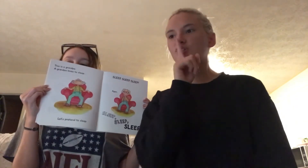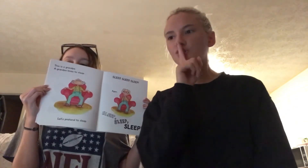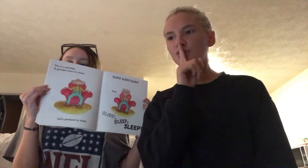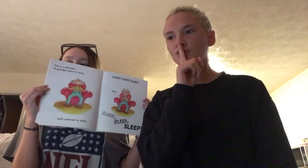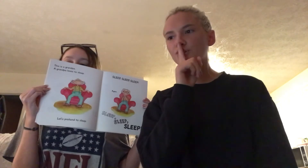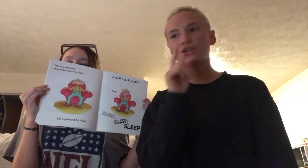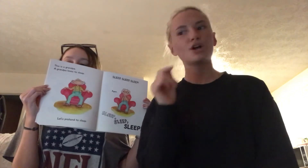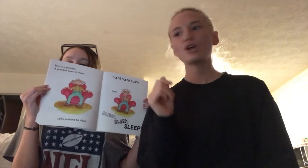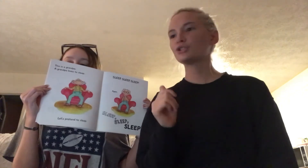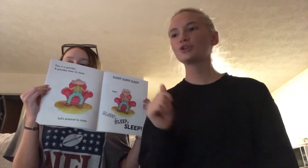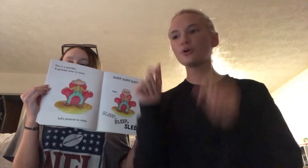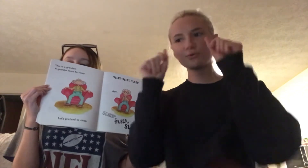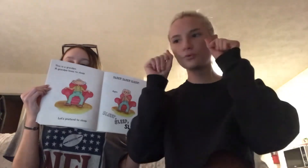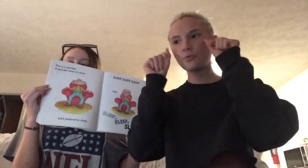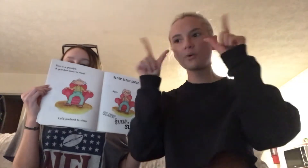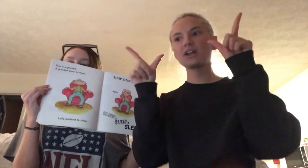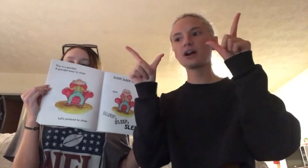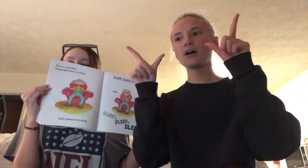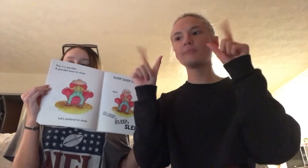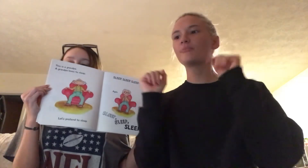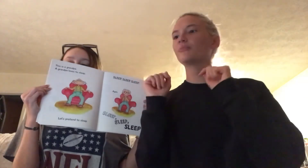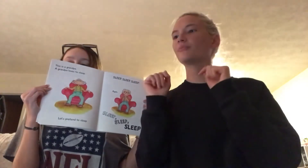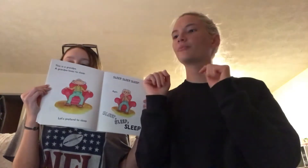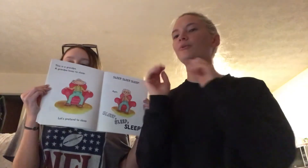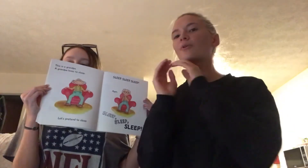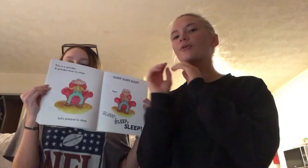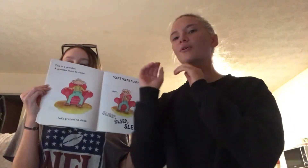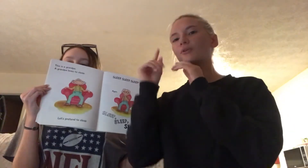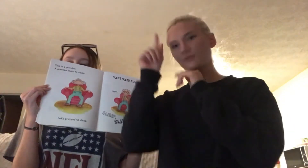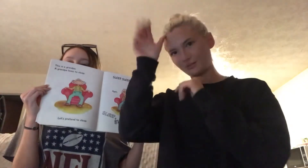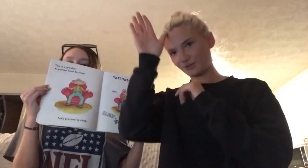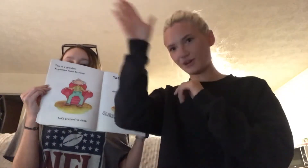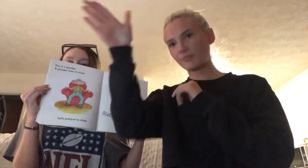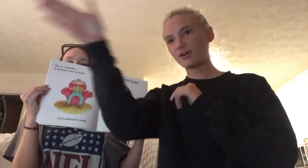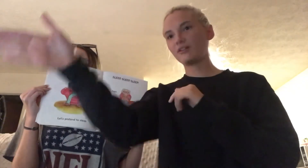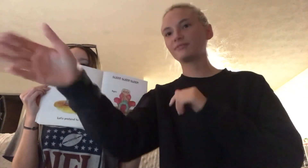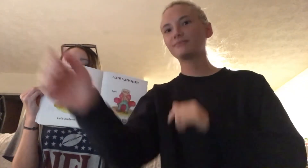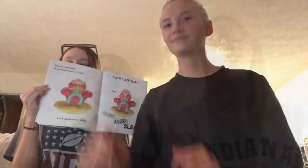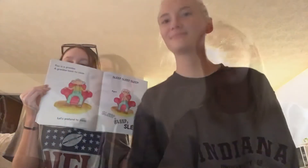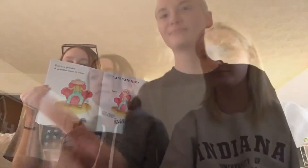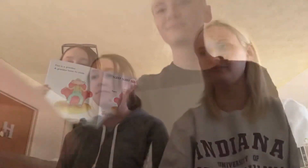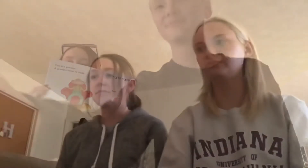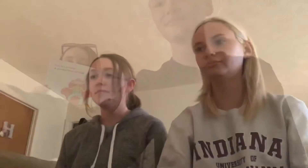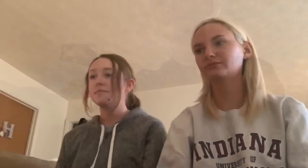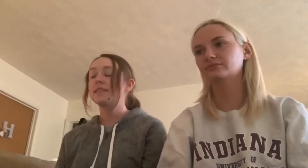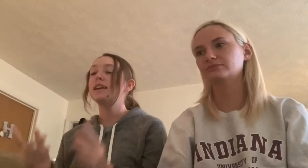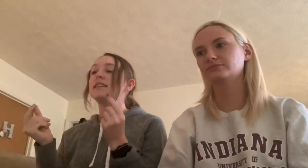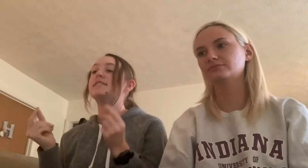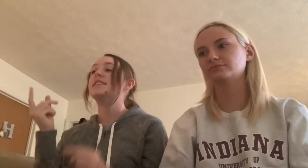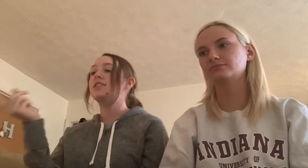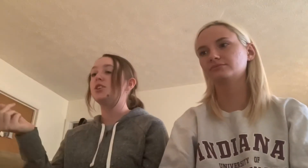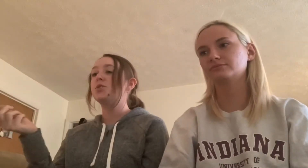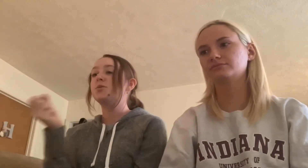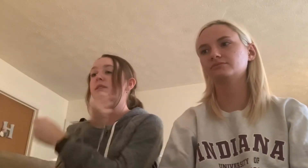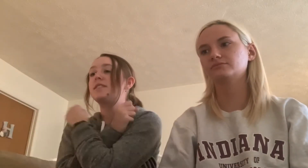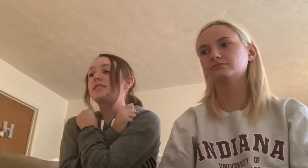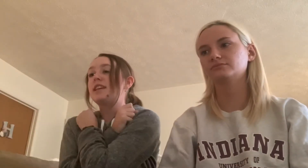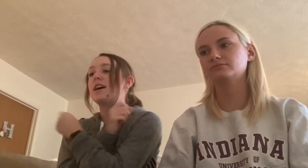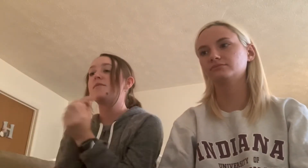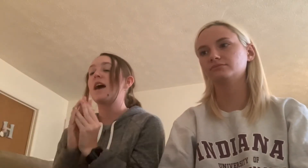Shh. Don't wake up, Grandpa. Did you love that